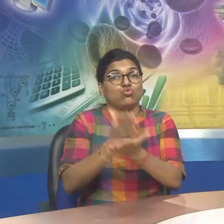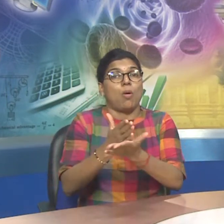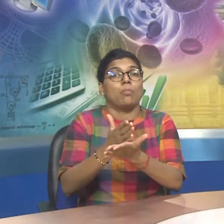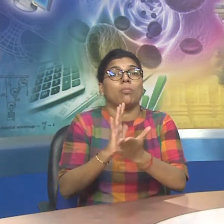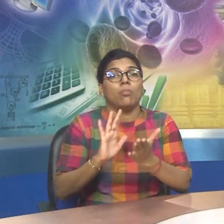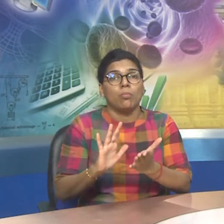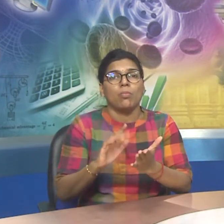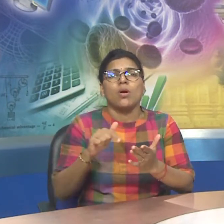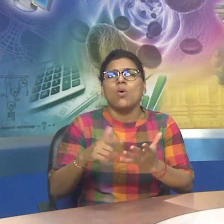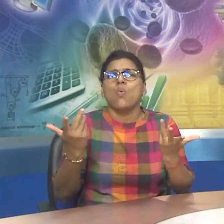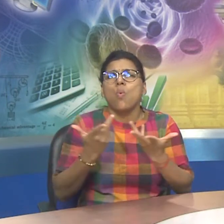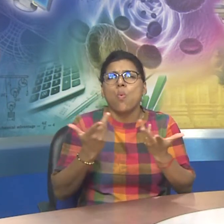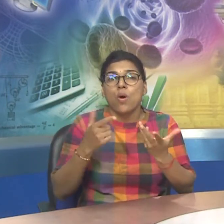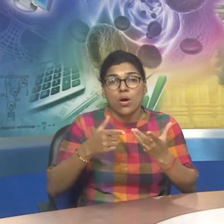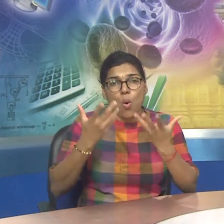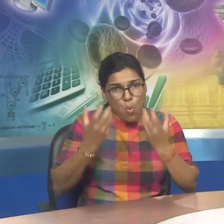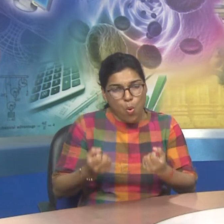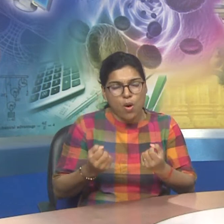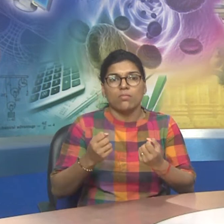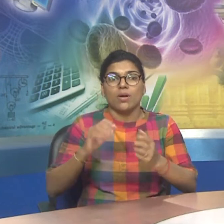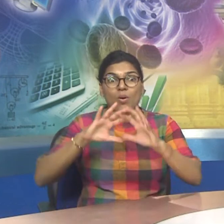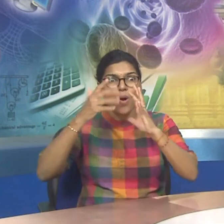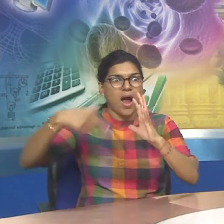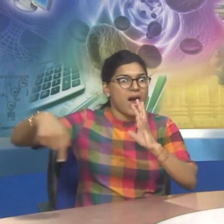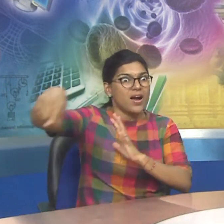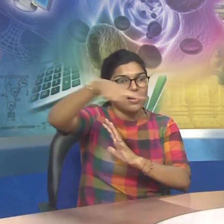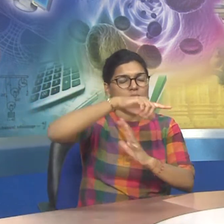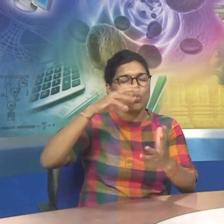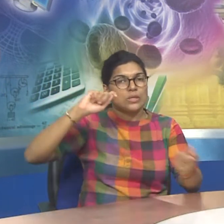building arms which threaten the world.